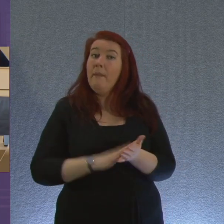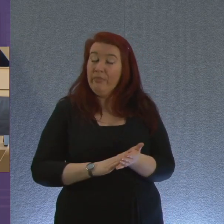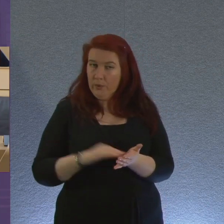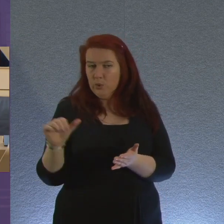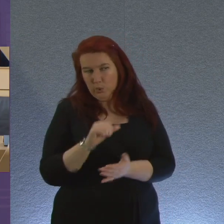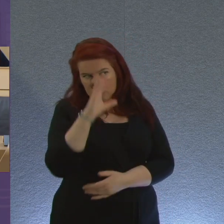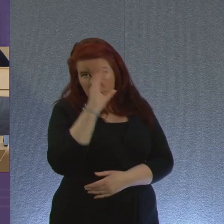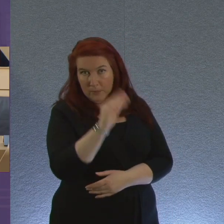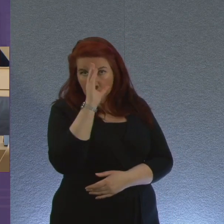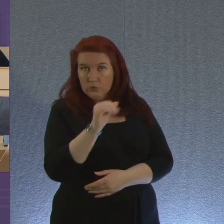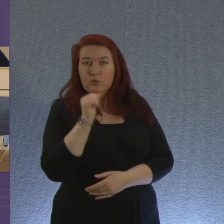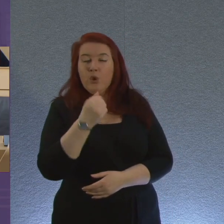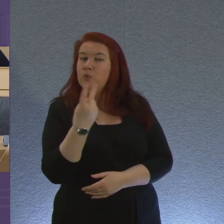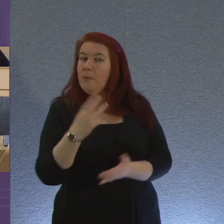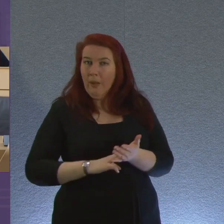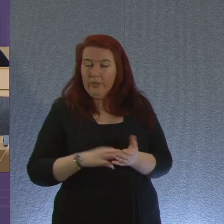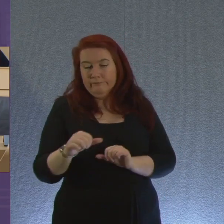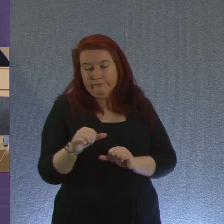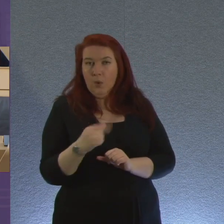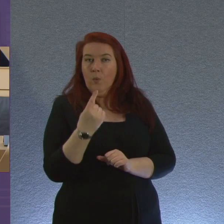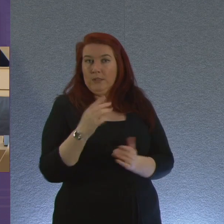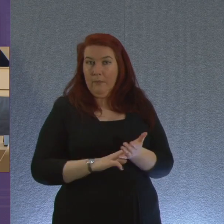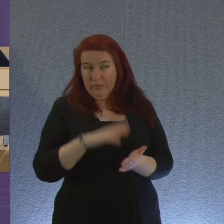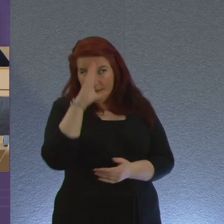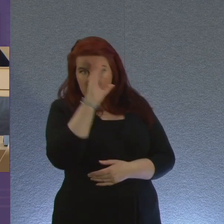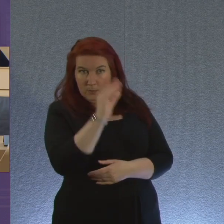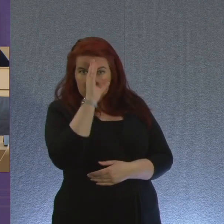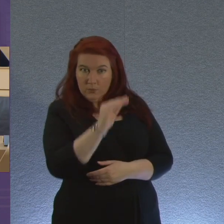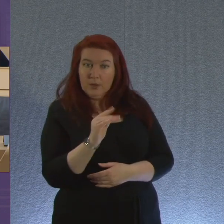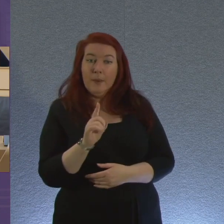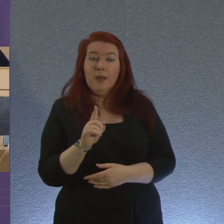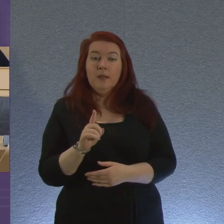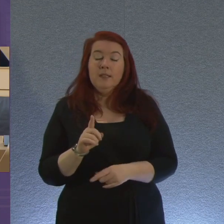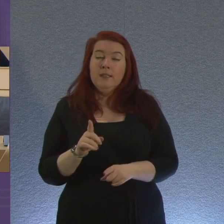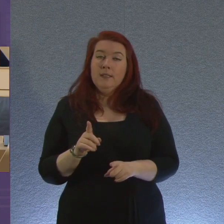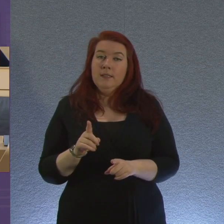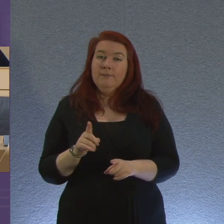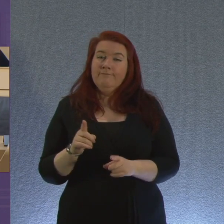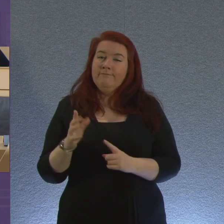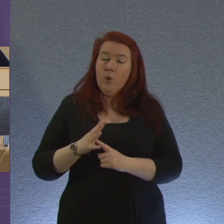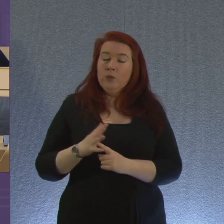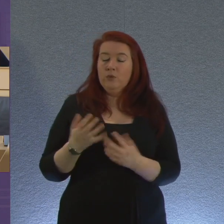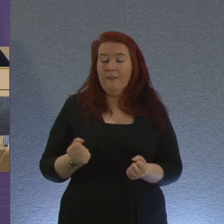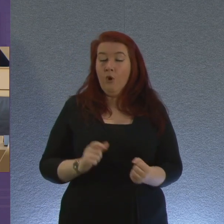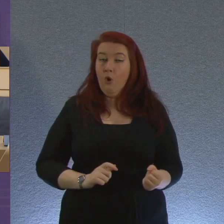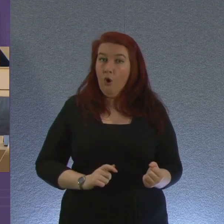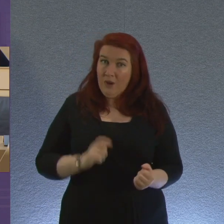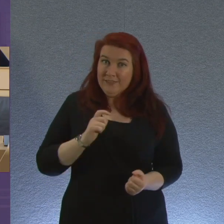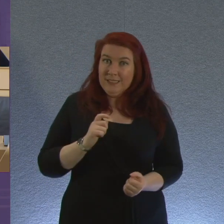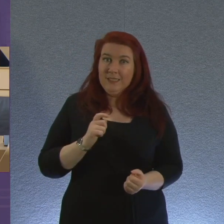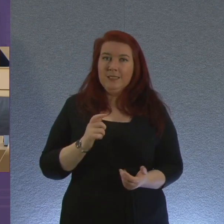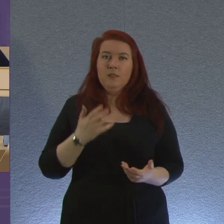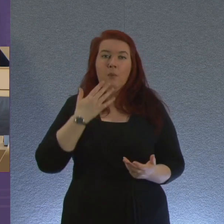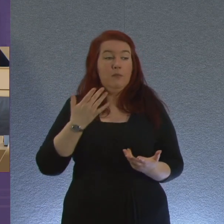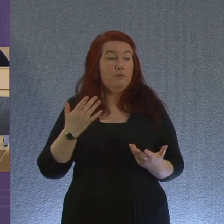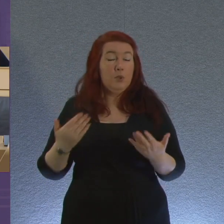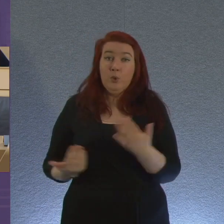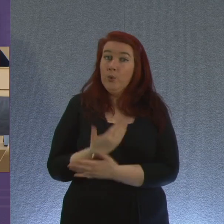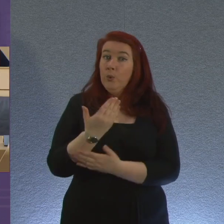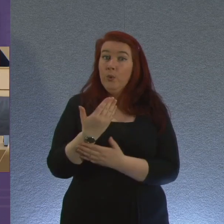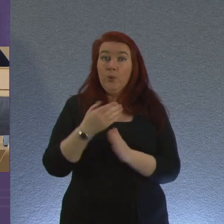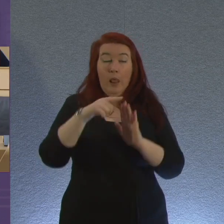back. But having the confidence at a time when you bring forward such legislation, having